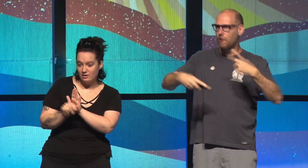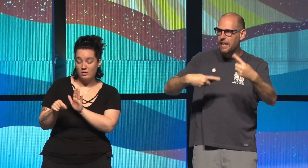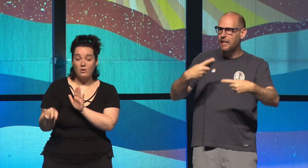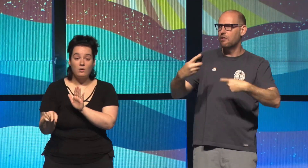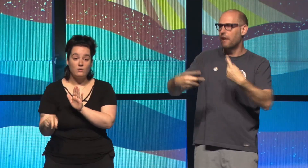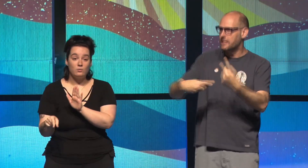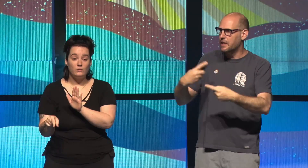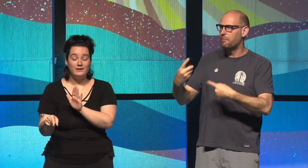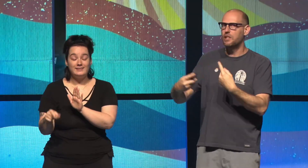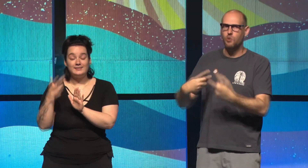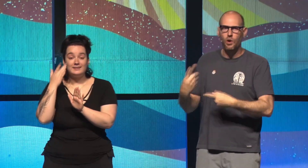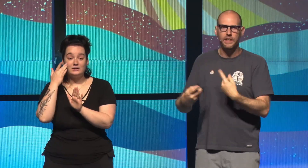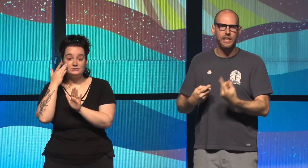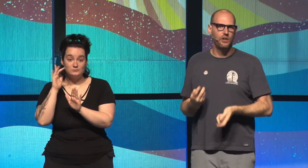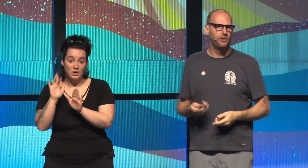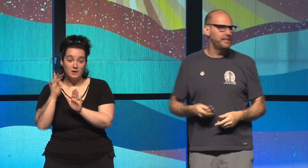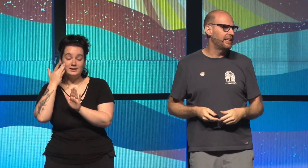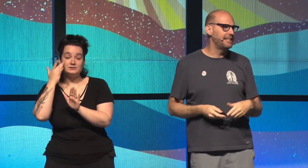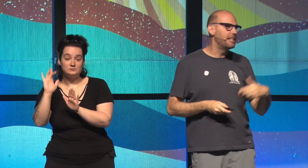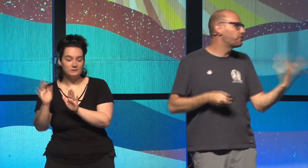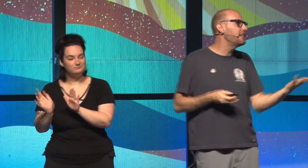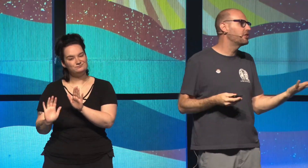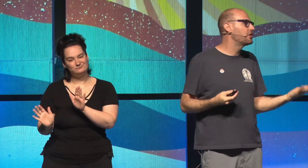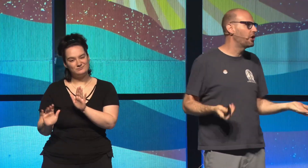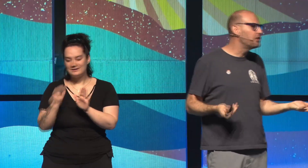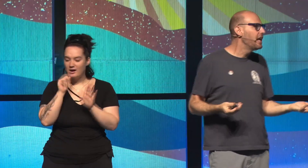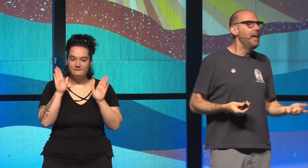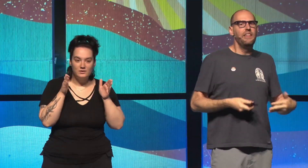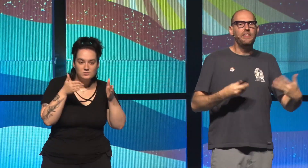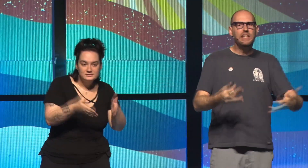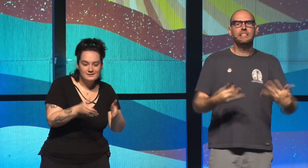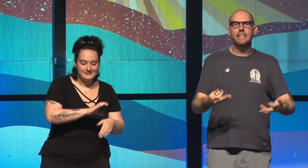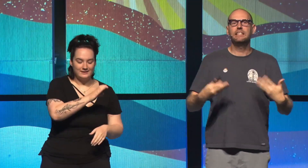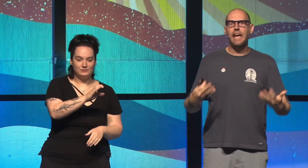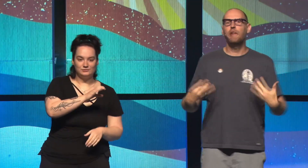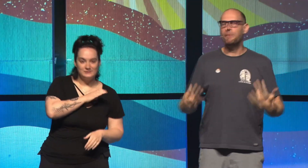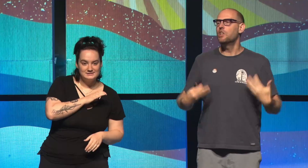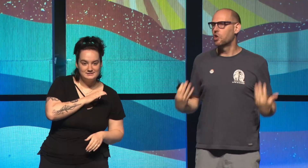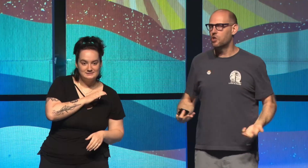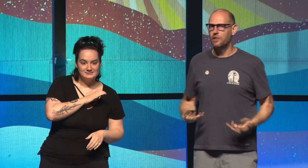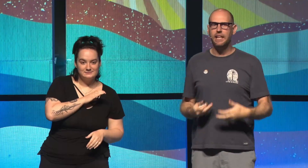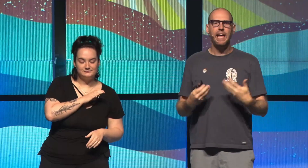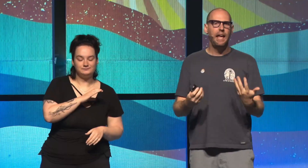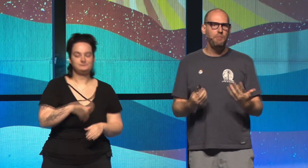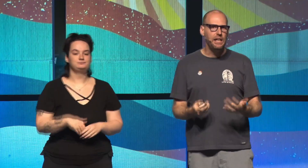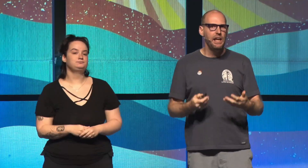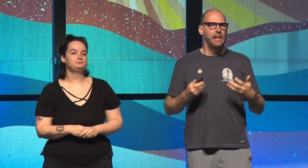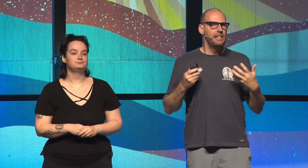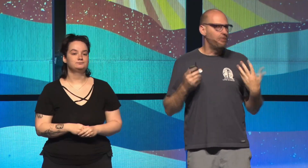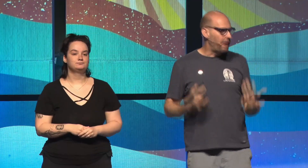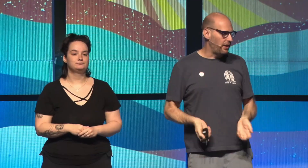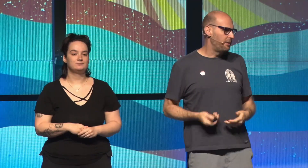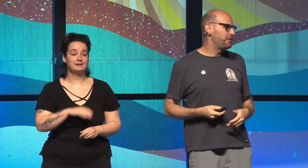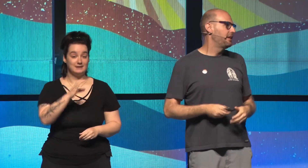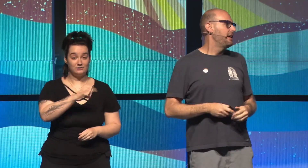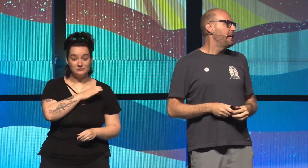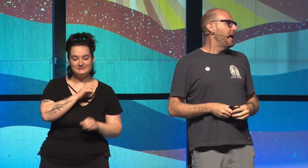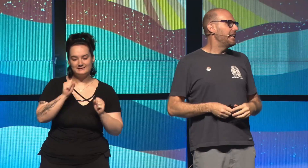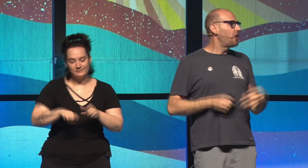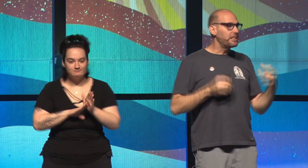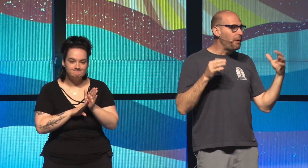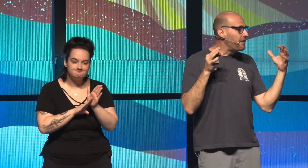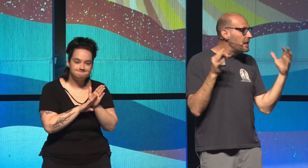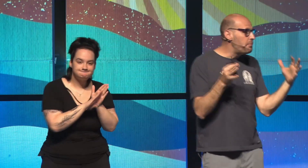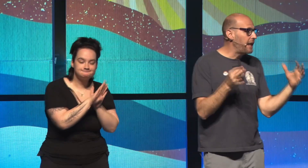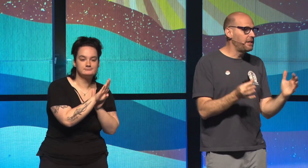versus training and raising up these quality characteristics. And his research shows that these things can be nurtured, they can be developed. And